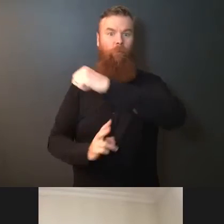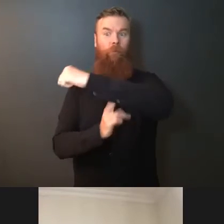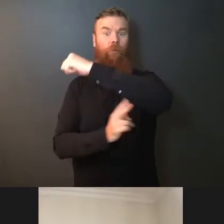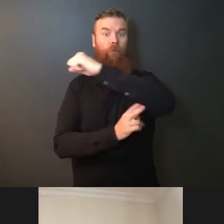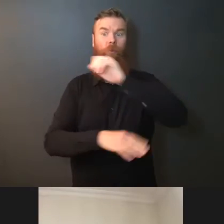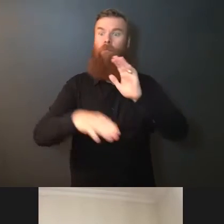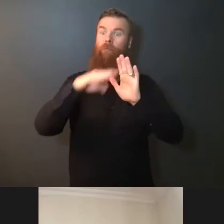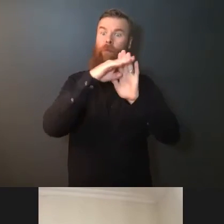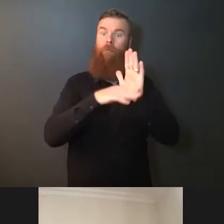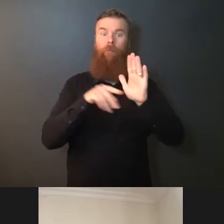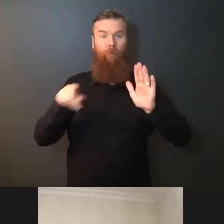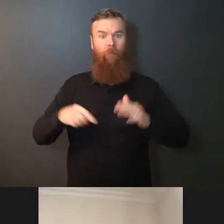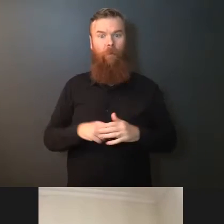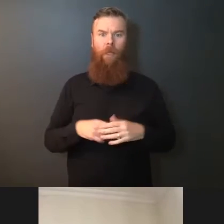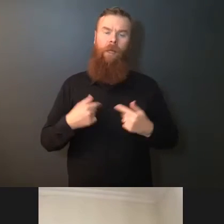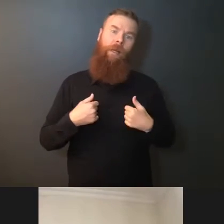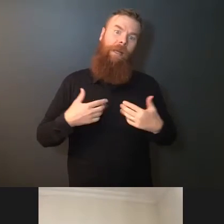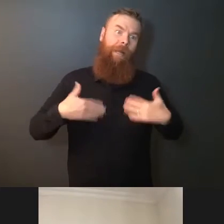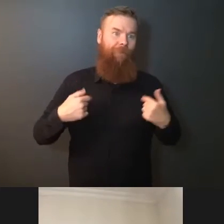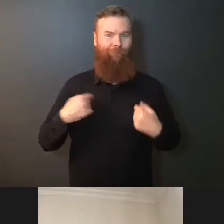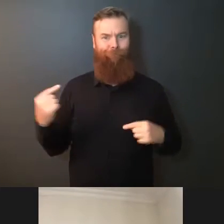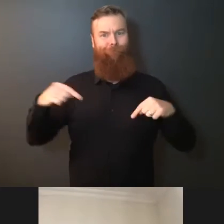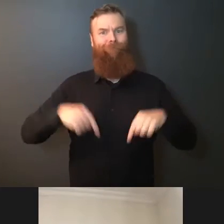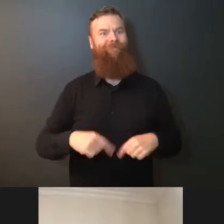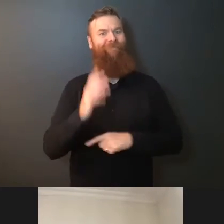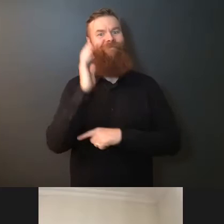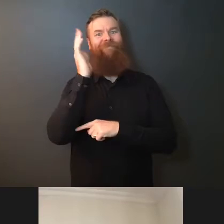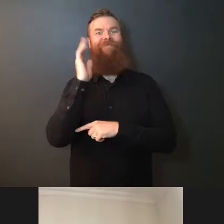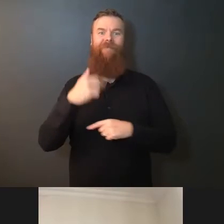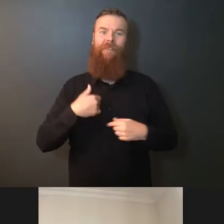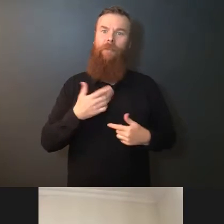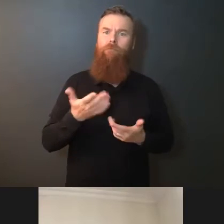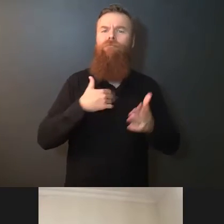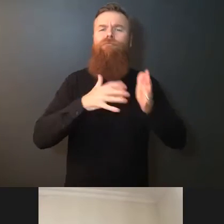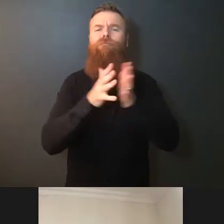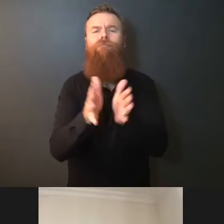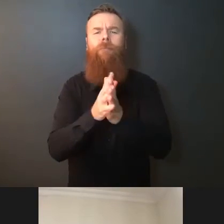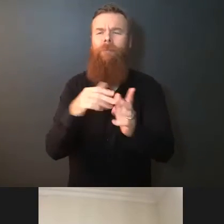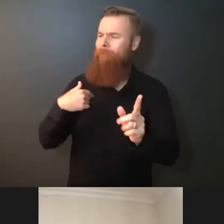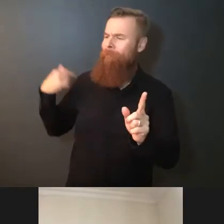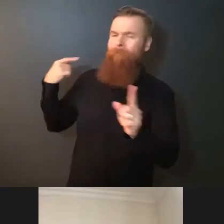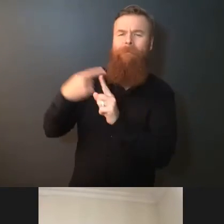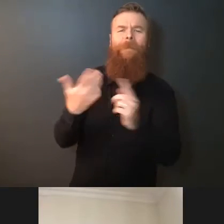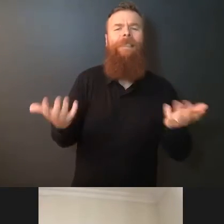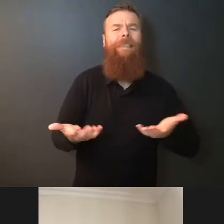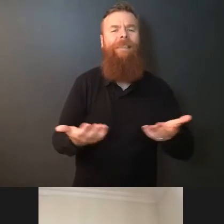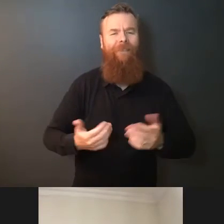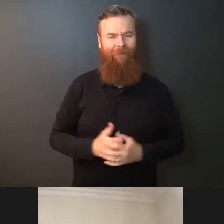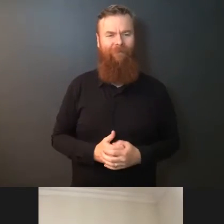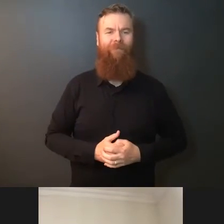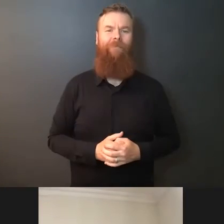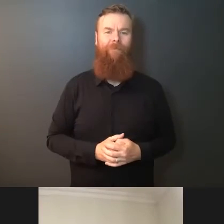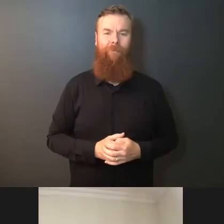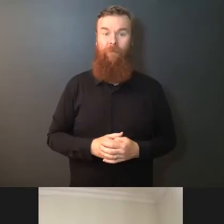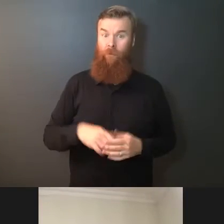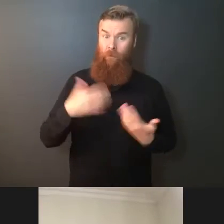about my history on the movement. When I was 24, I started in